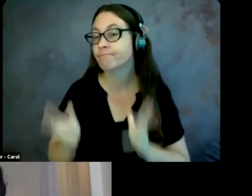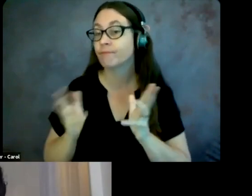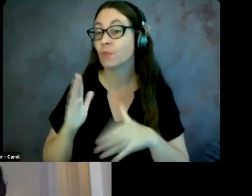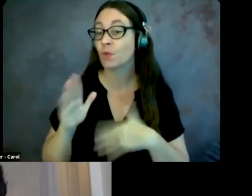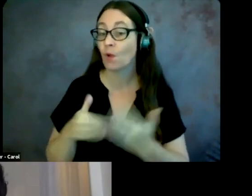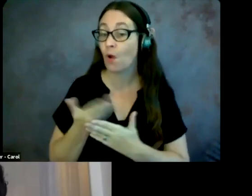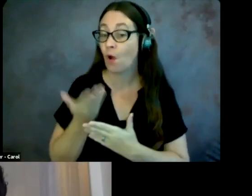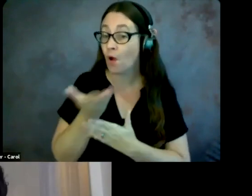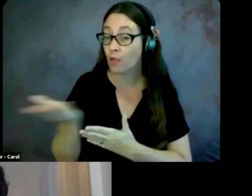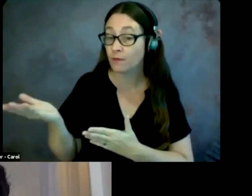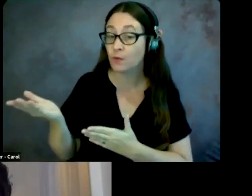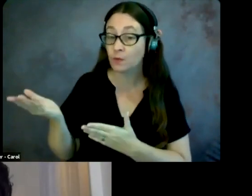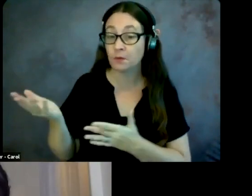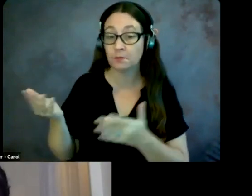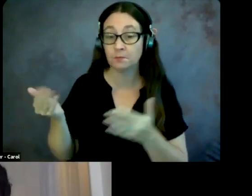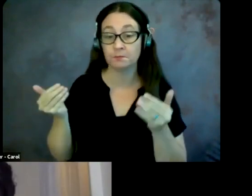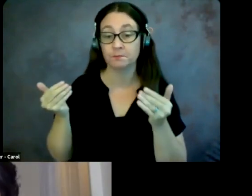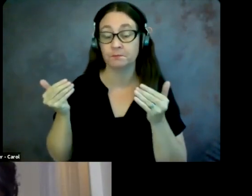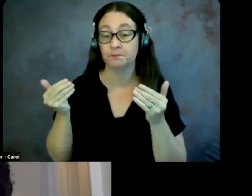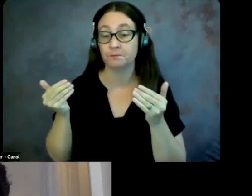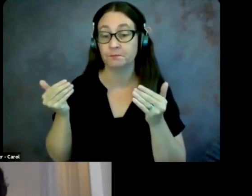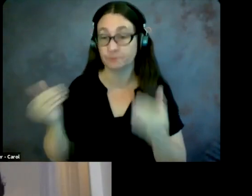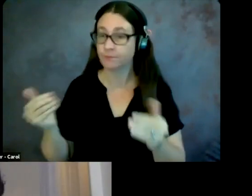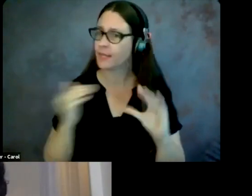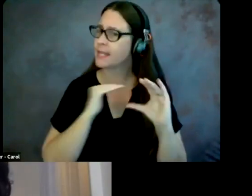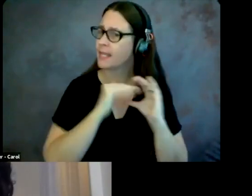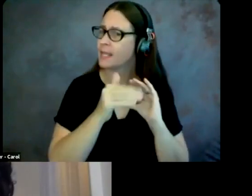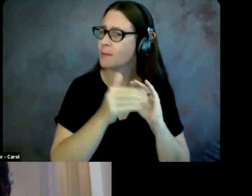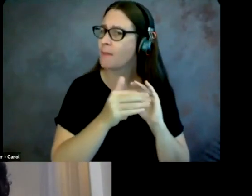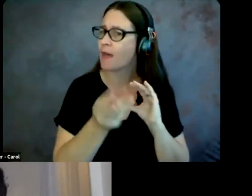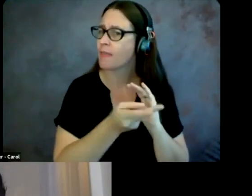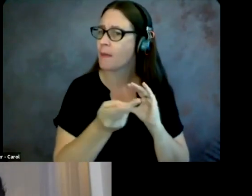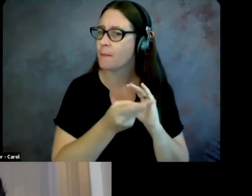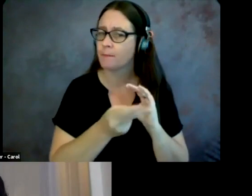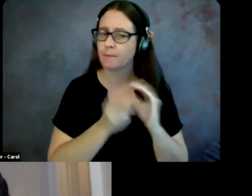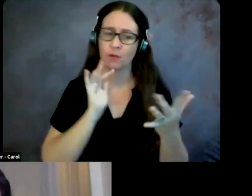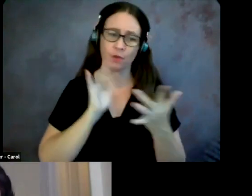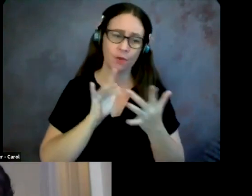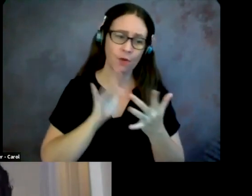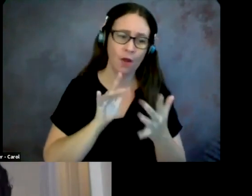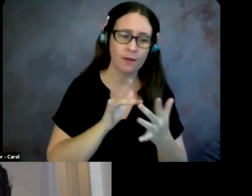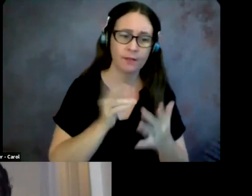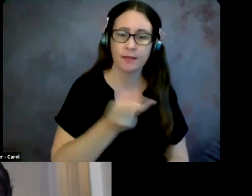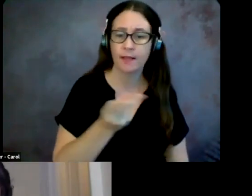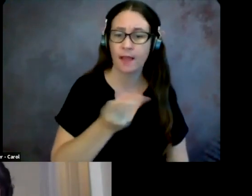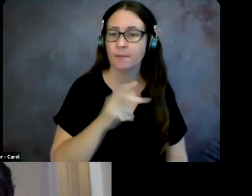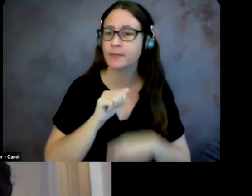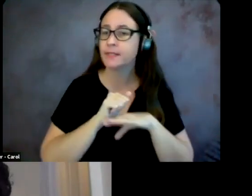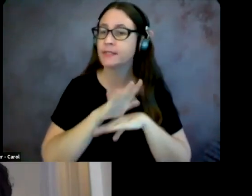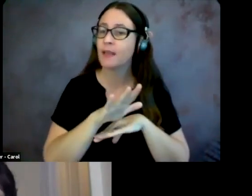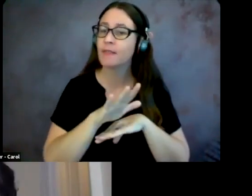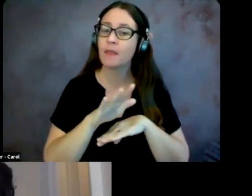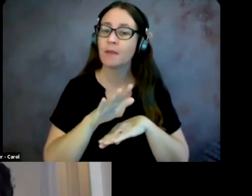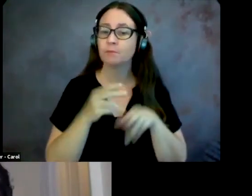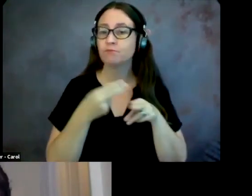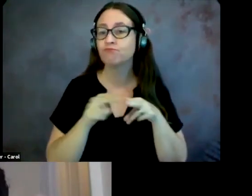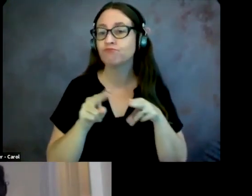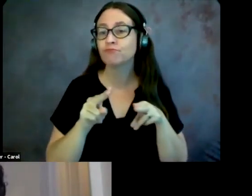go ahead and email them, contact them, send them a quick email.